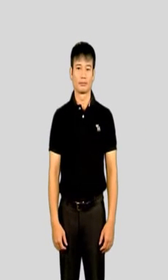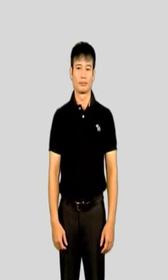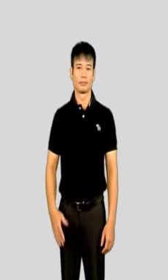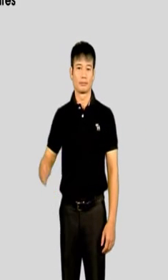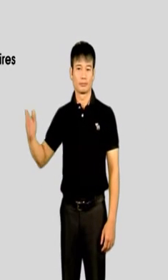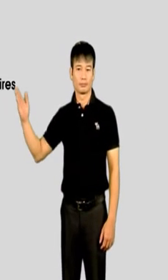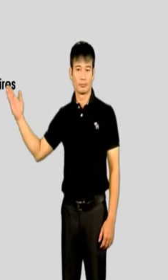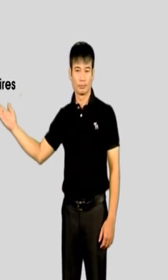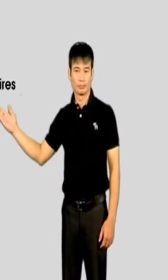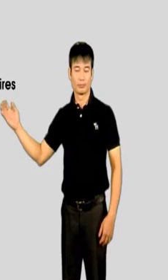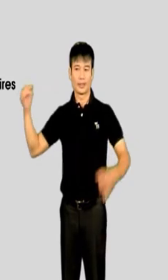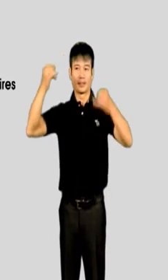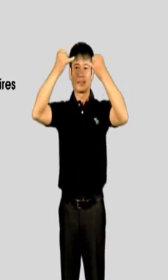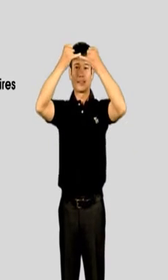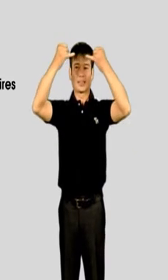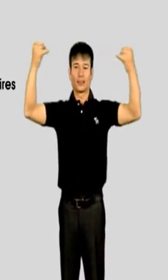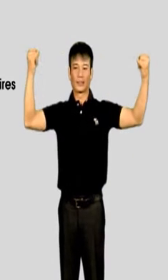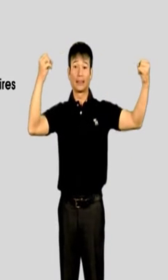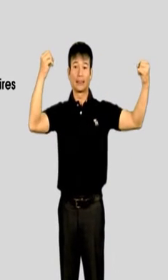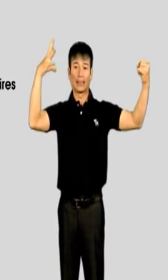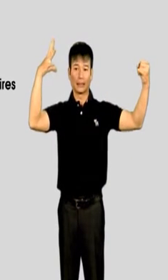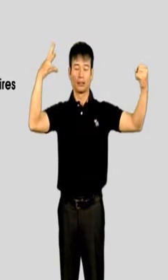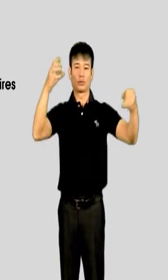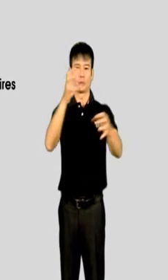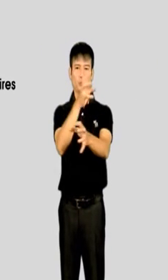This is the icon for dangerous electrical wires.